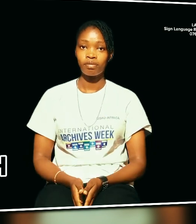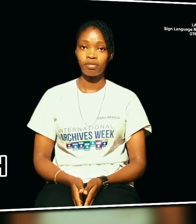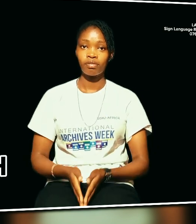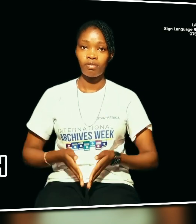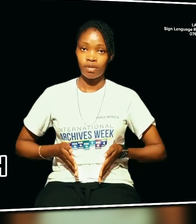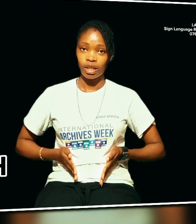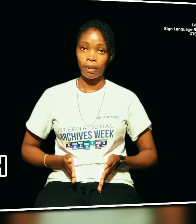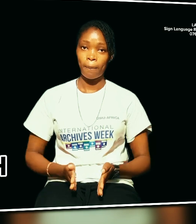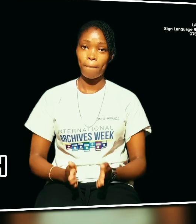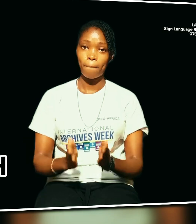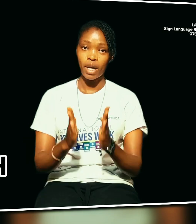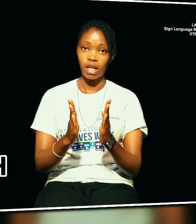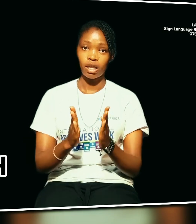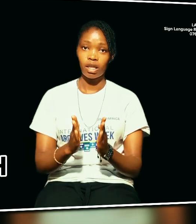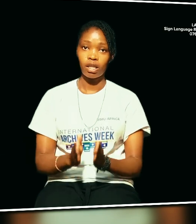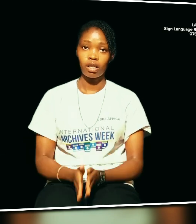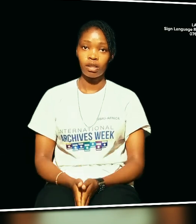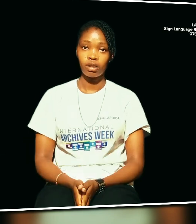Bath.